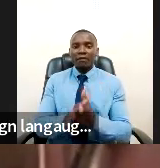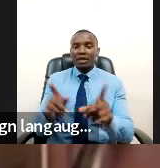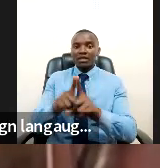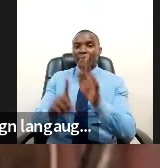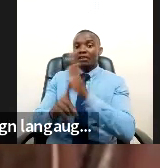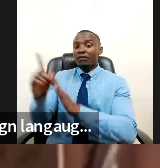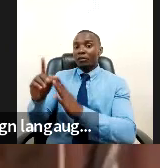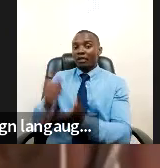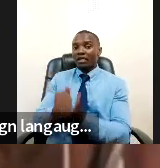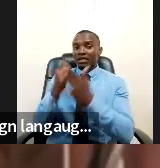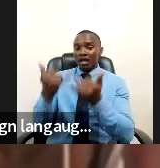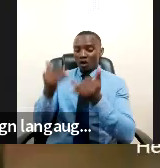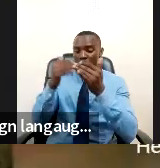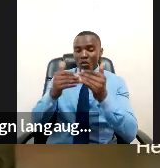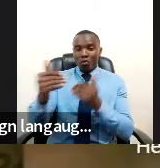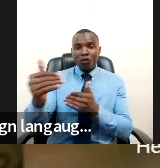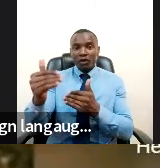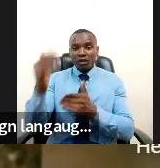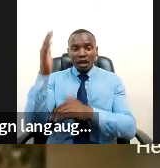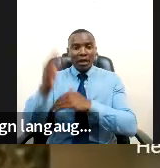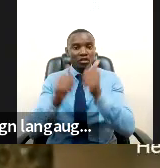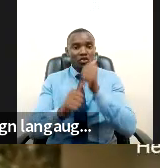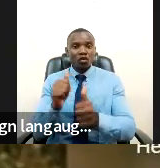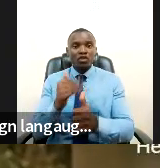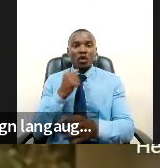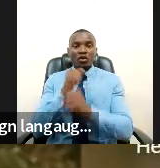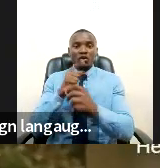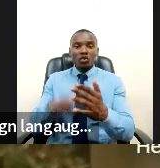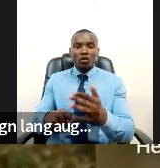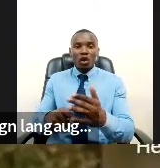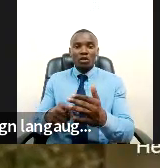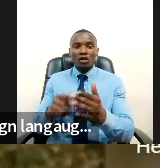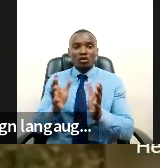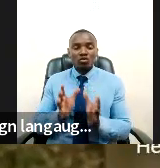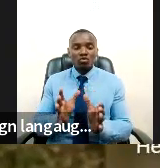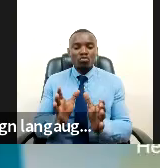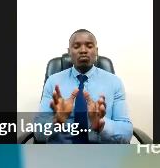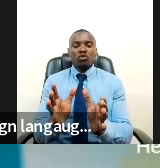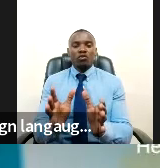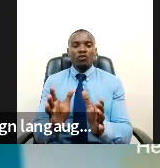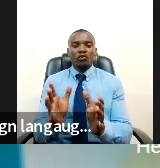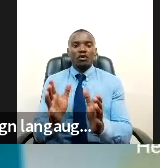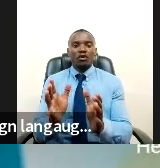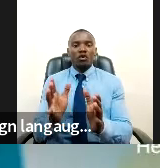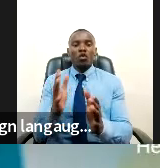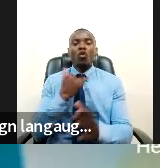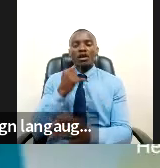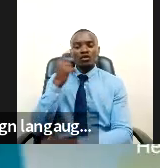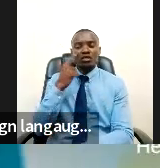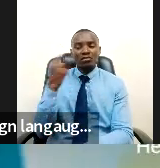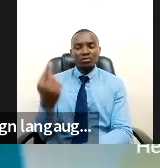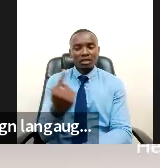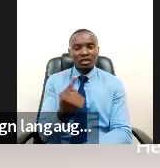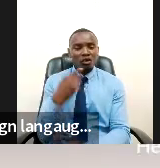is now moving towards a direction where we want to be more catalytic. That means that we want to see that for every dollar